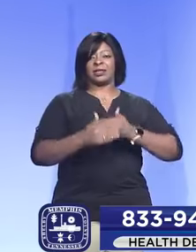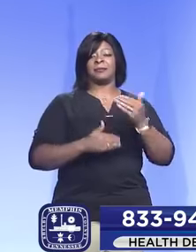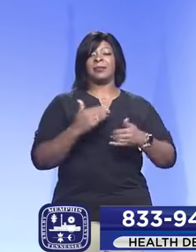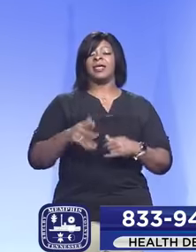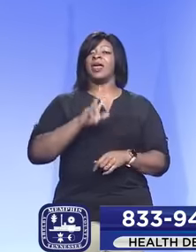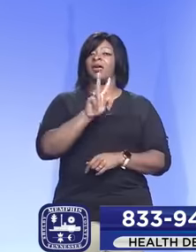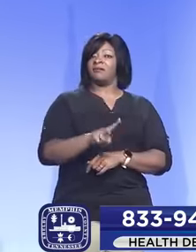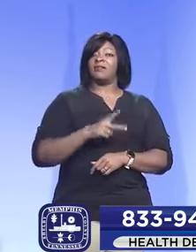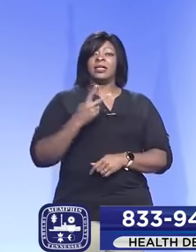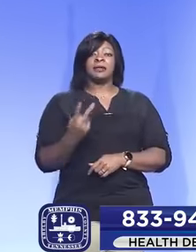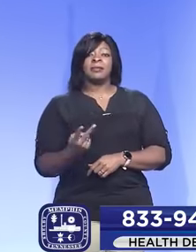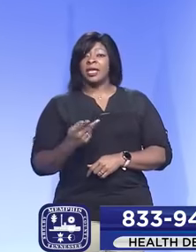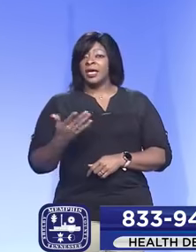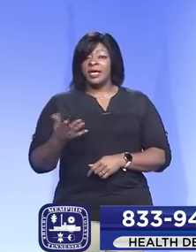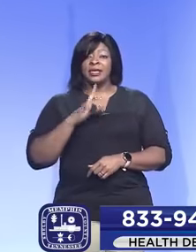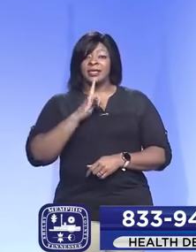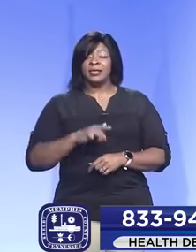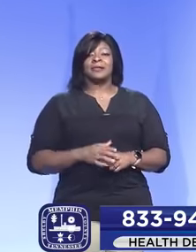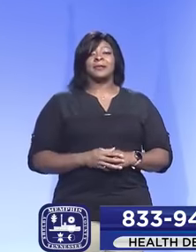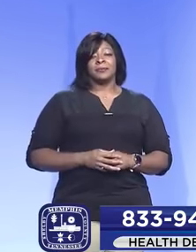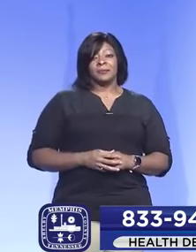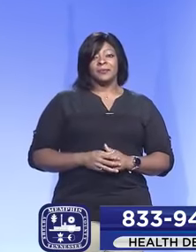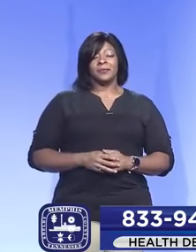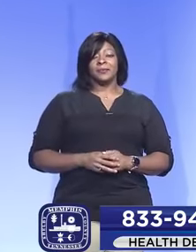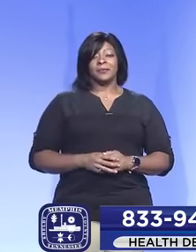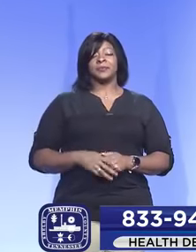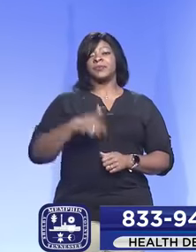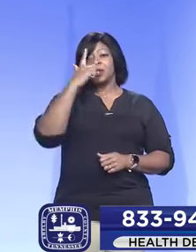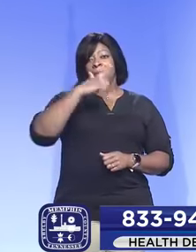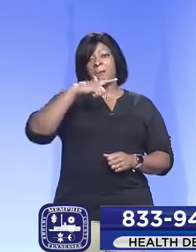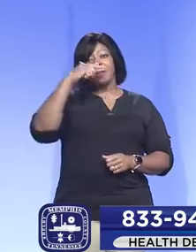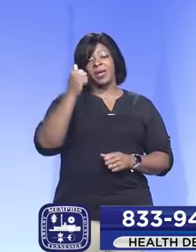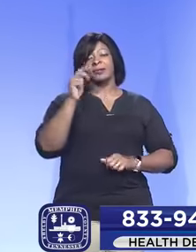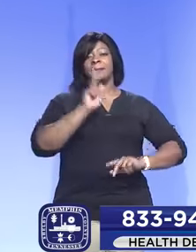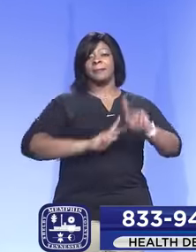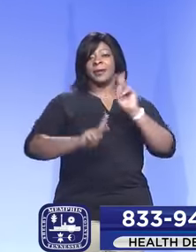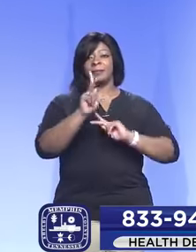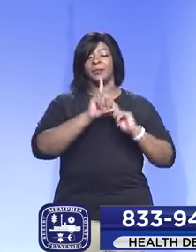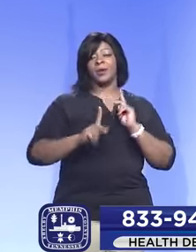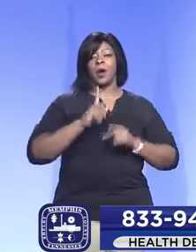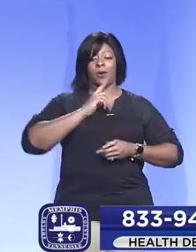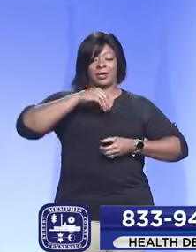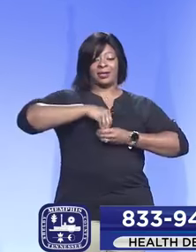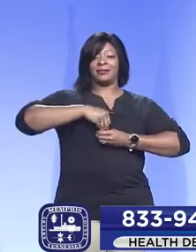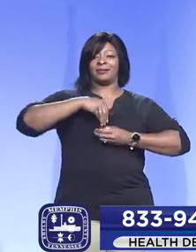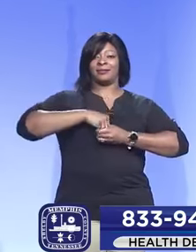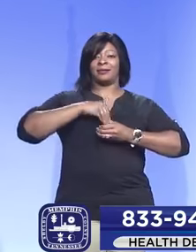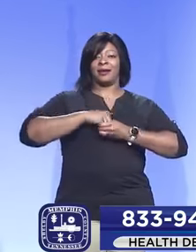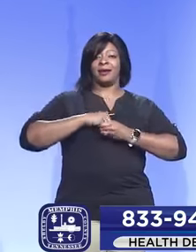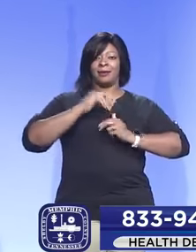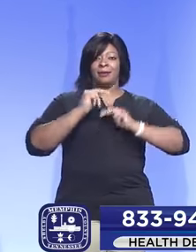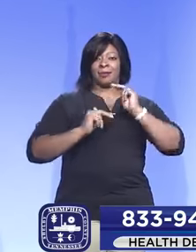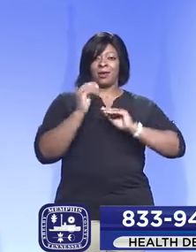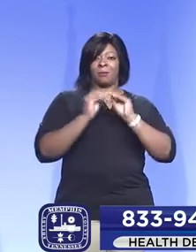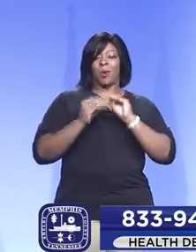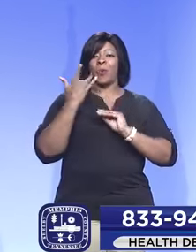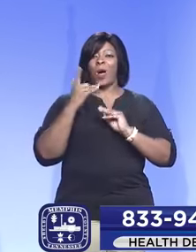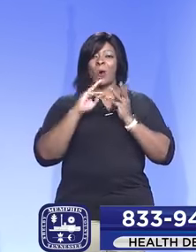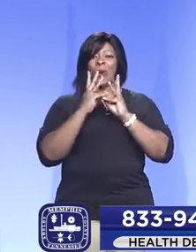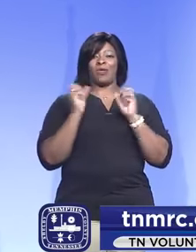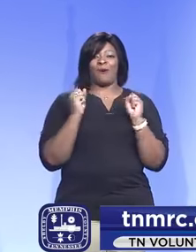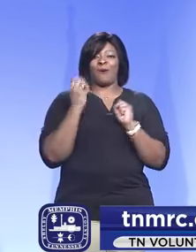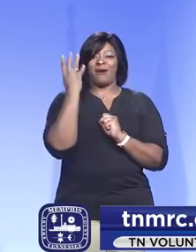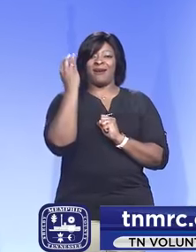flip side of that is that due to the fact that people are inside more due to the cold